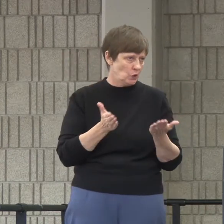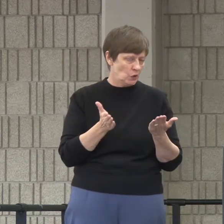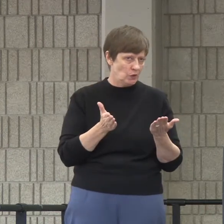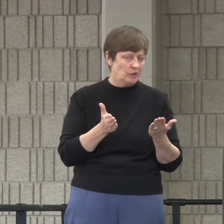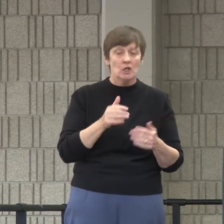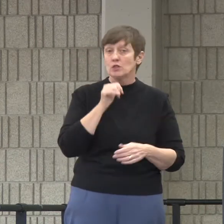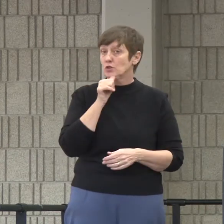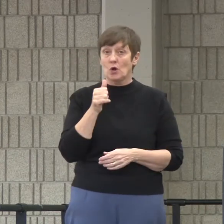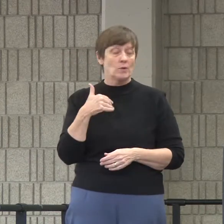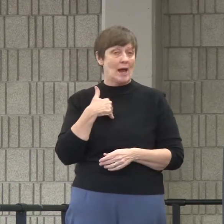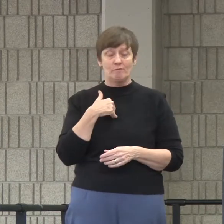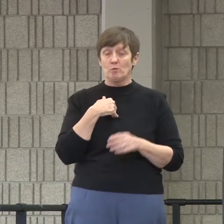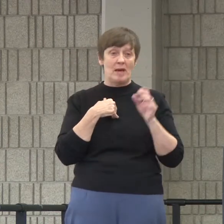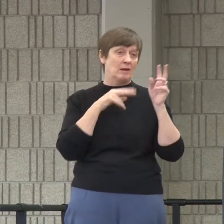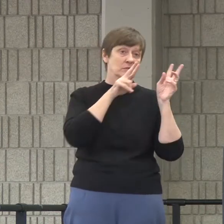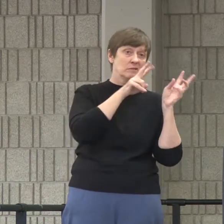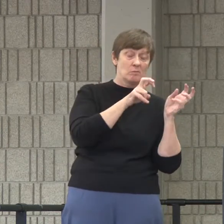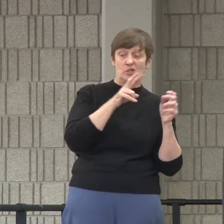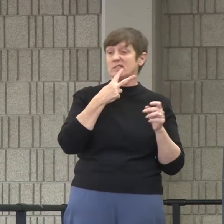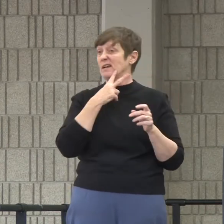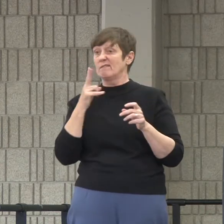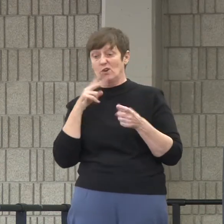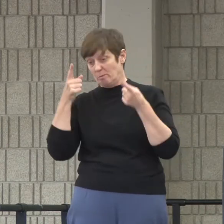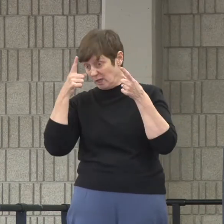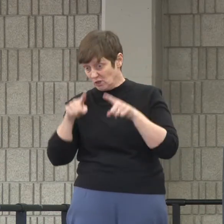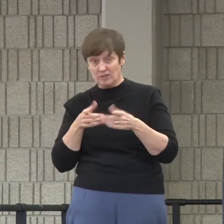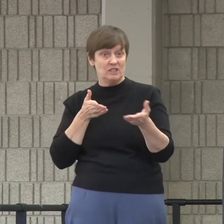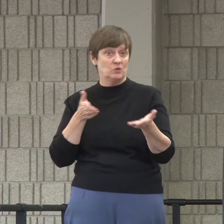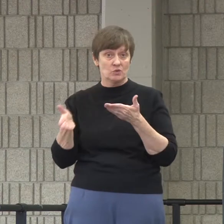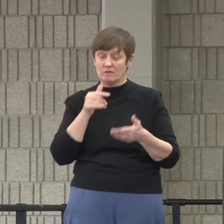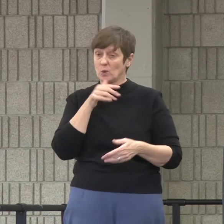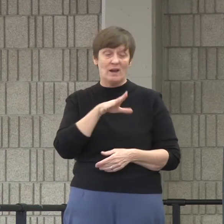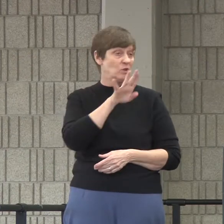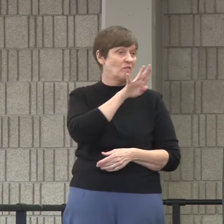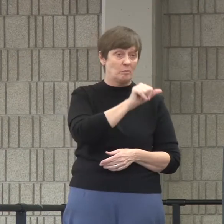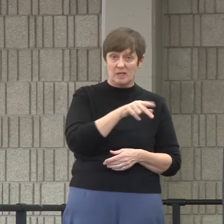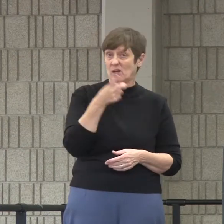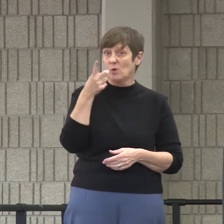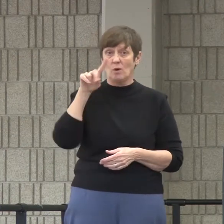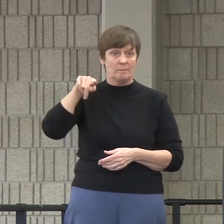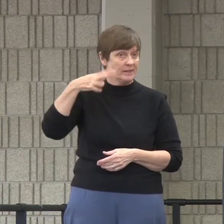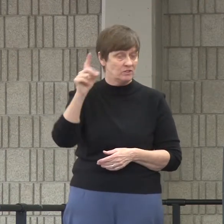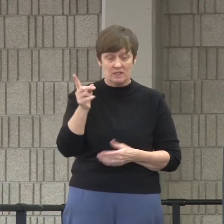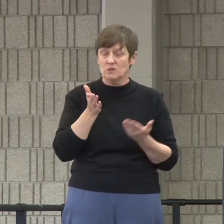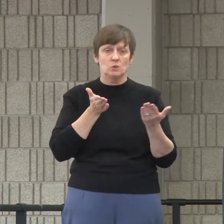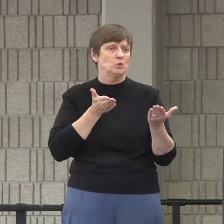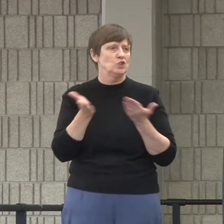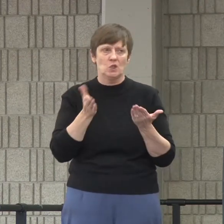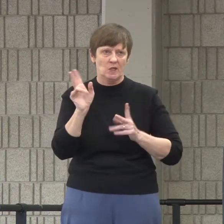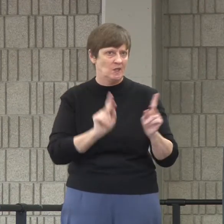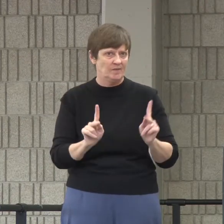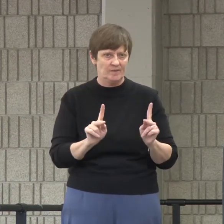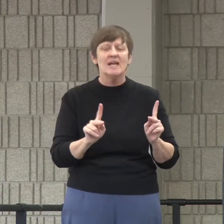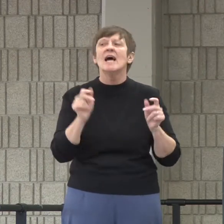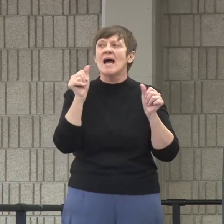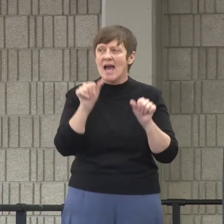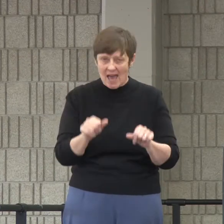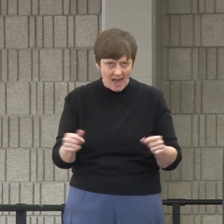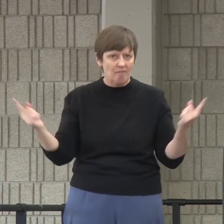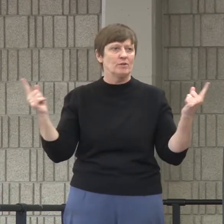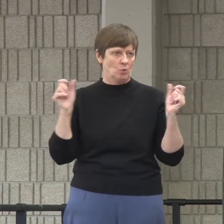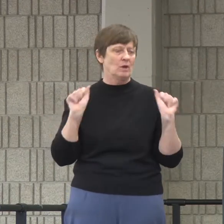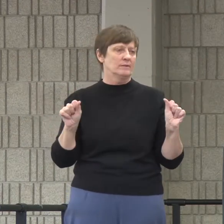and a verb agree to serve. You don't have to have a bachelor's degree or a doctorate to serve. Everyone can be